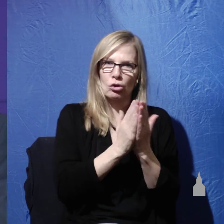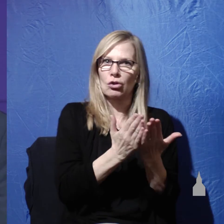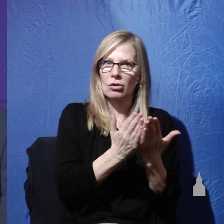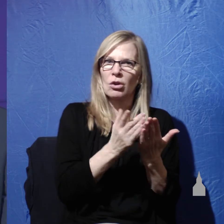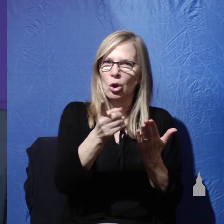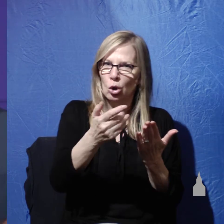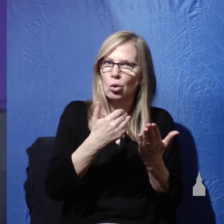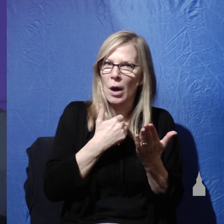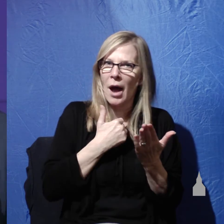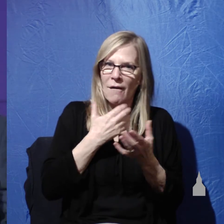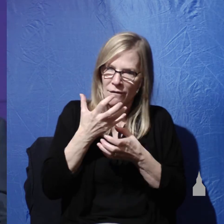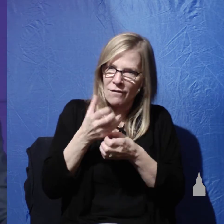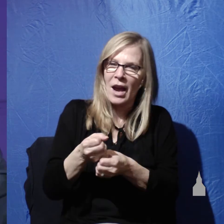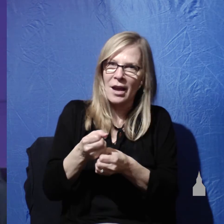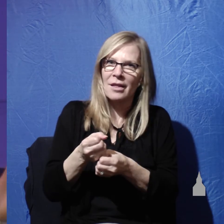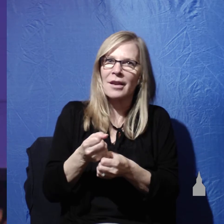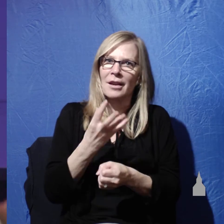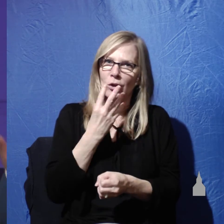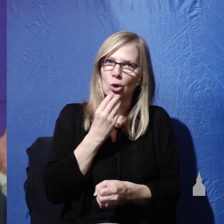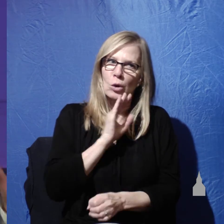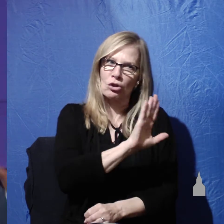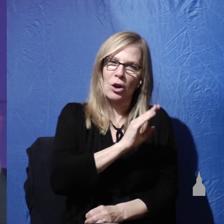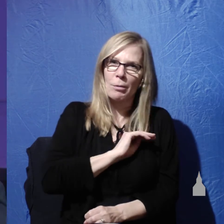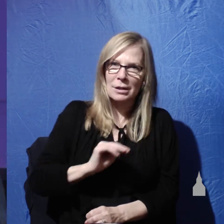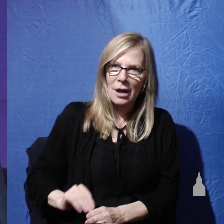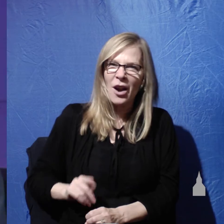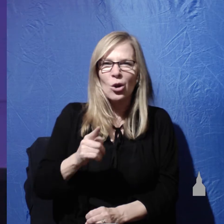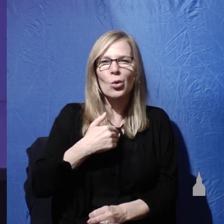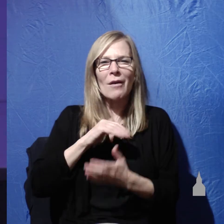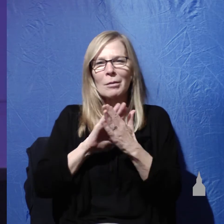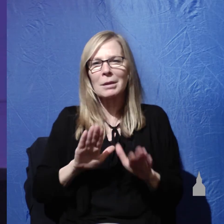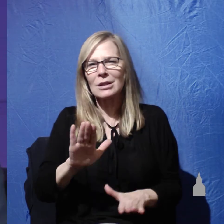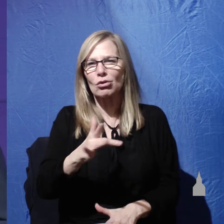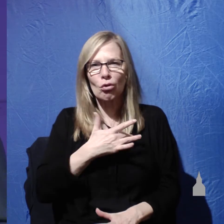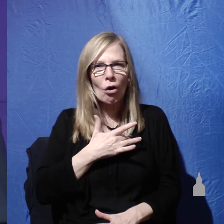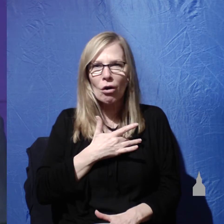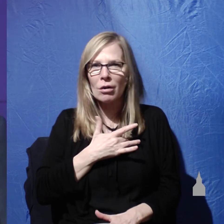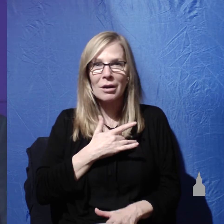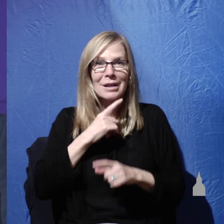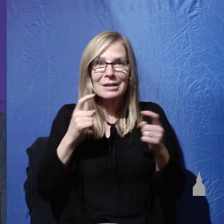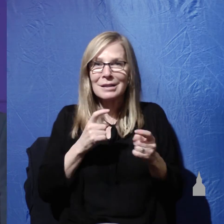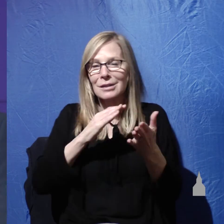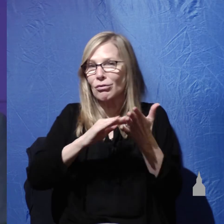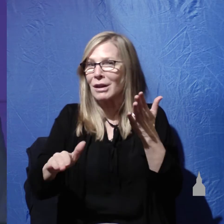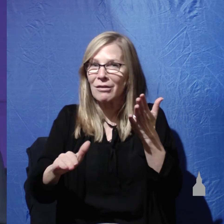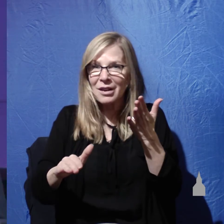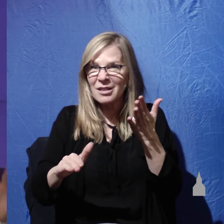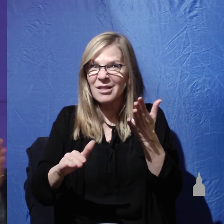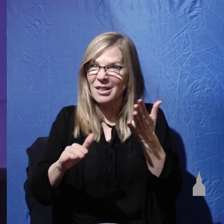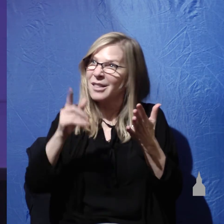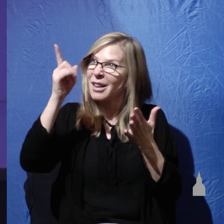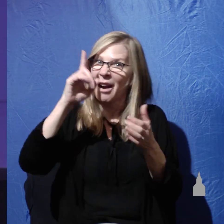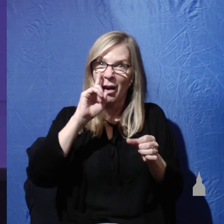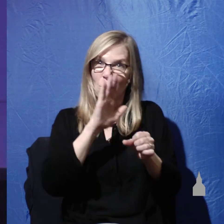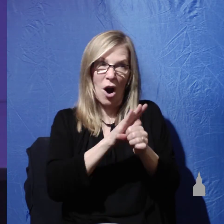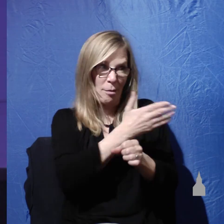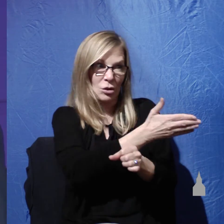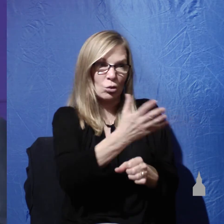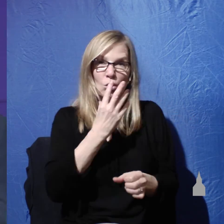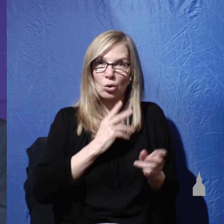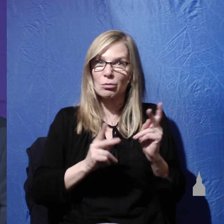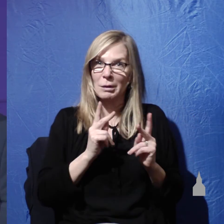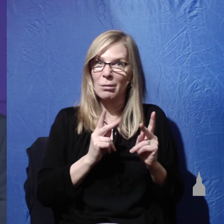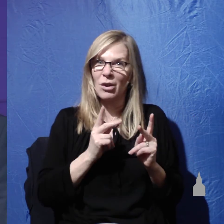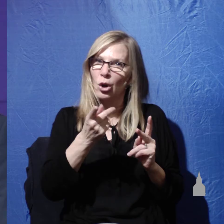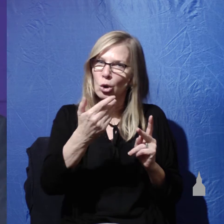Messiah. You have peace in your heart, forgiveness of sins that God promised to the Jewish people if they would accept him. You have a relationship with the